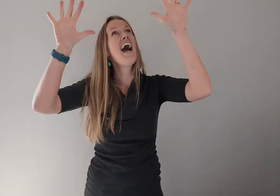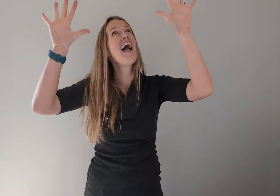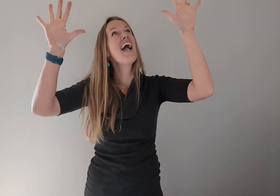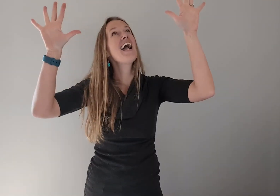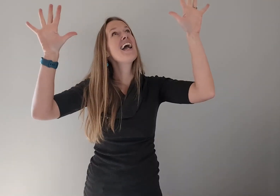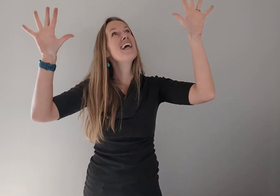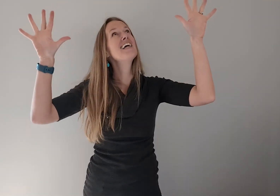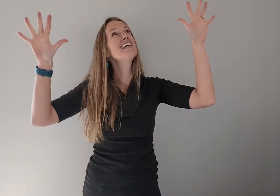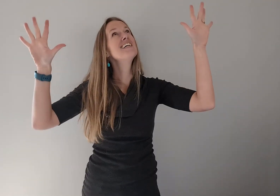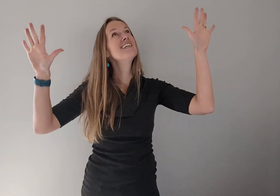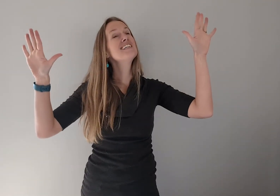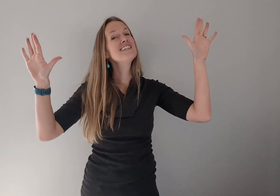light.